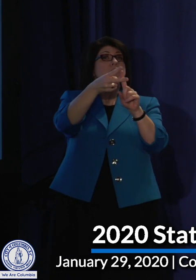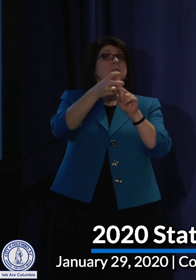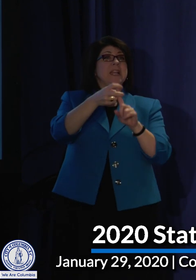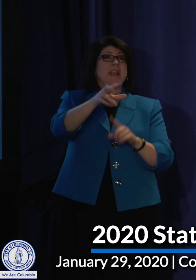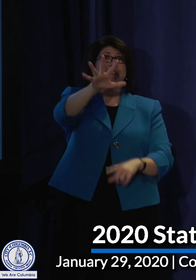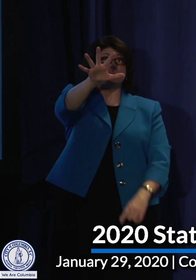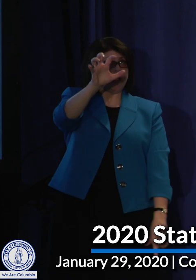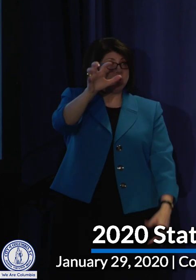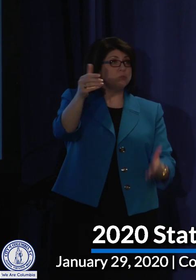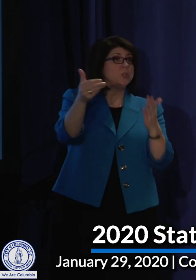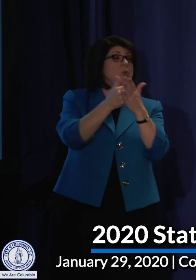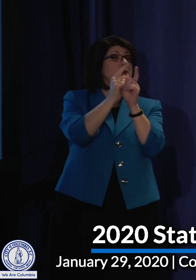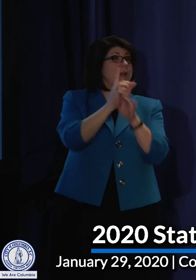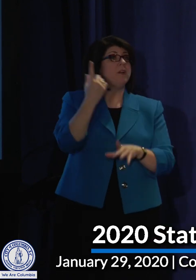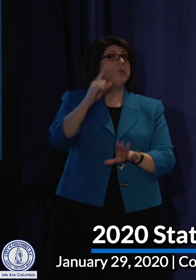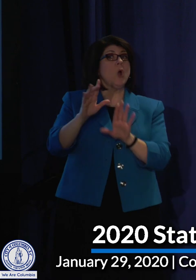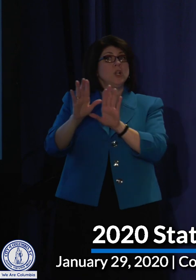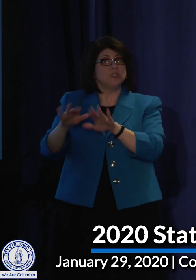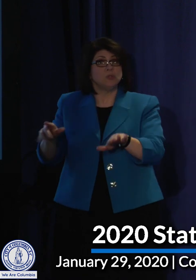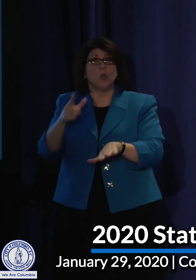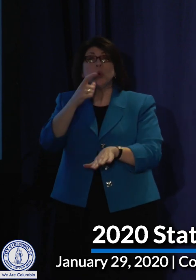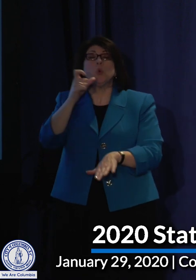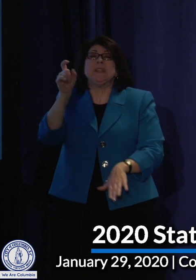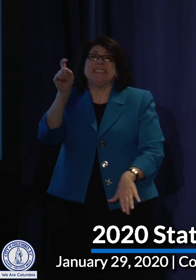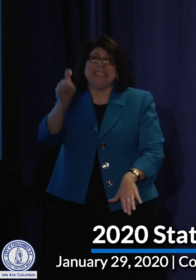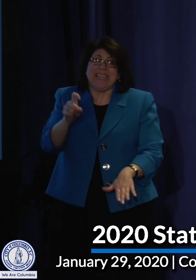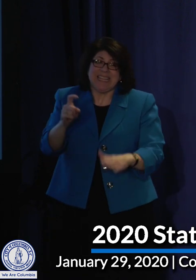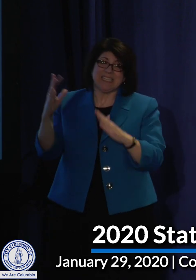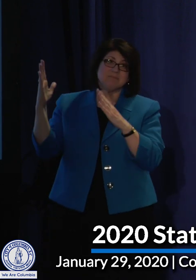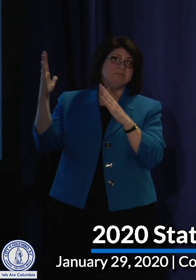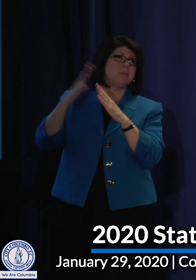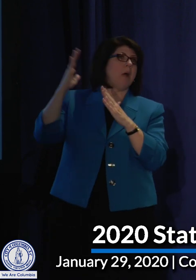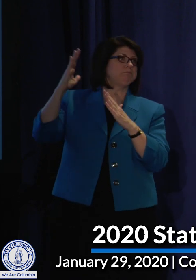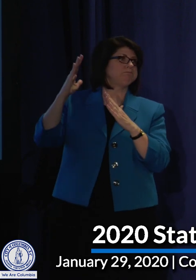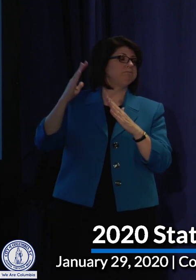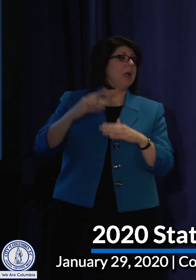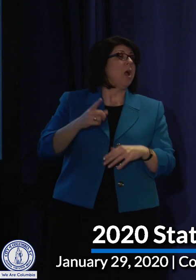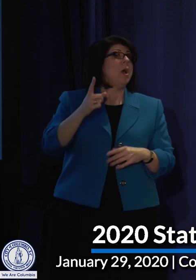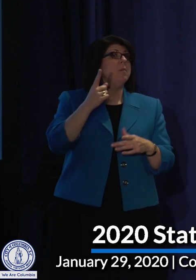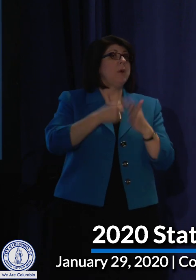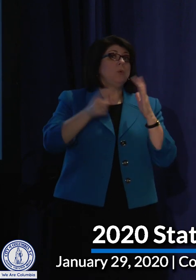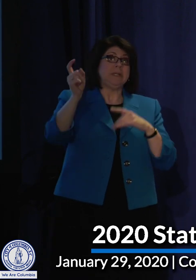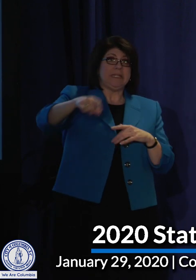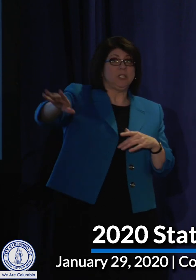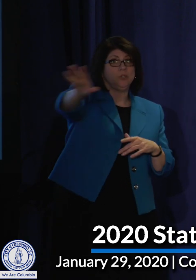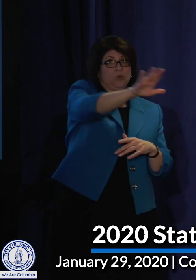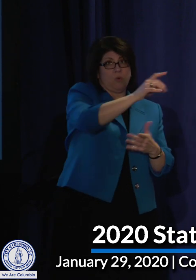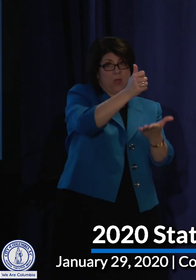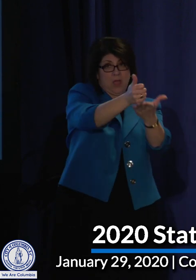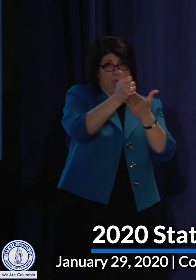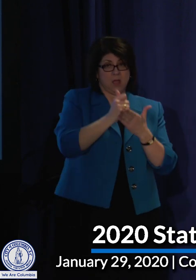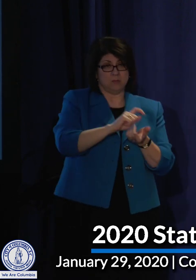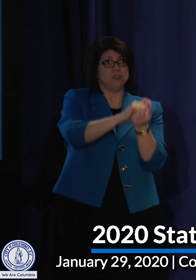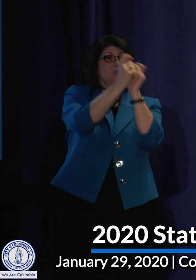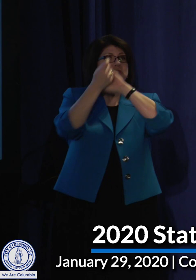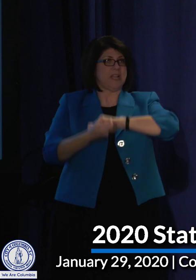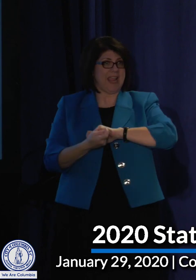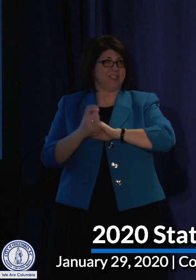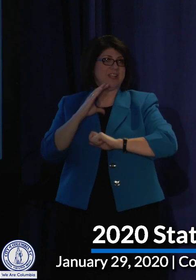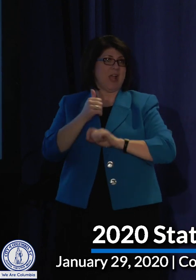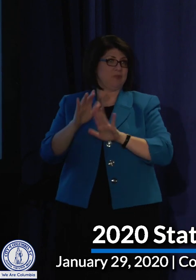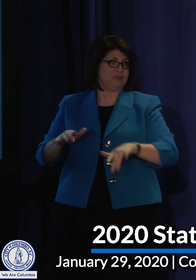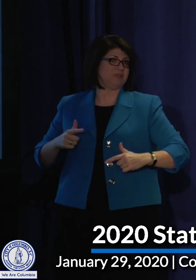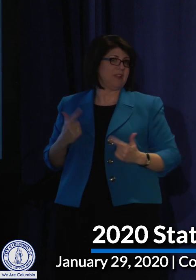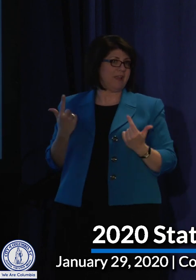new mentors for children who need them most across our community. We need your help to change the life of a